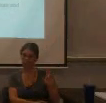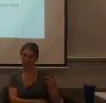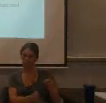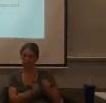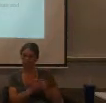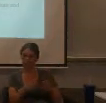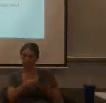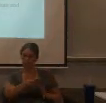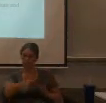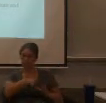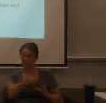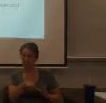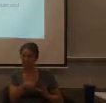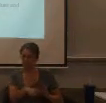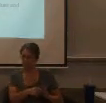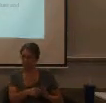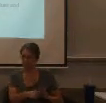well.